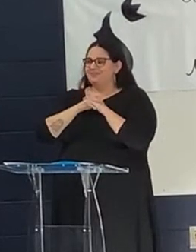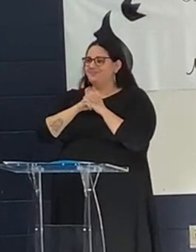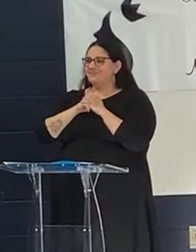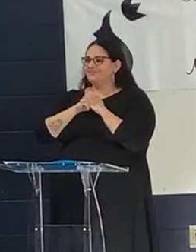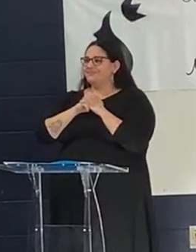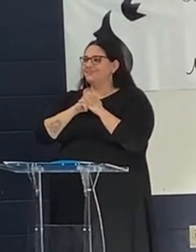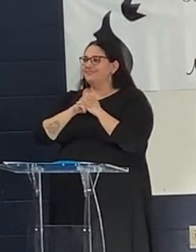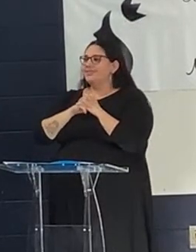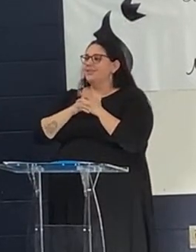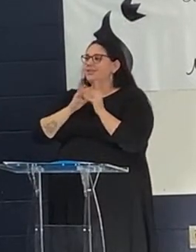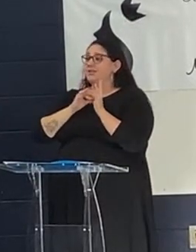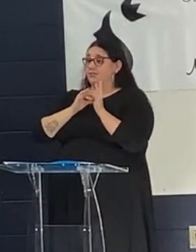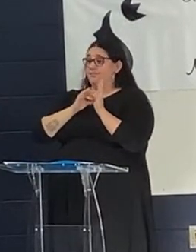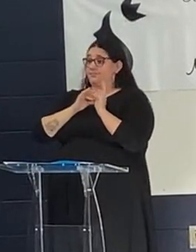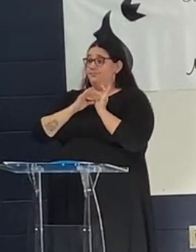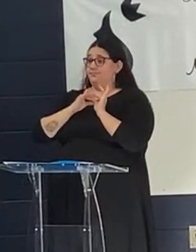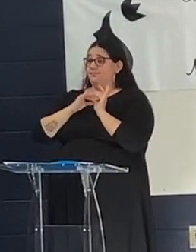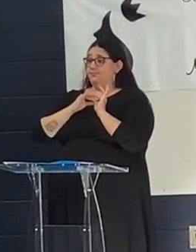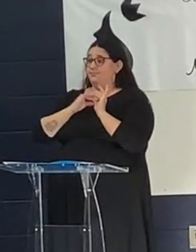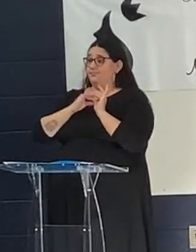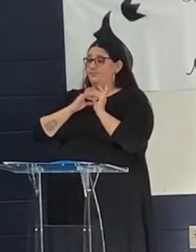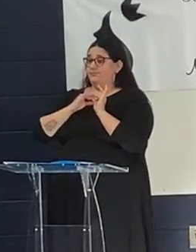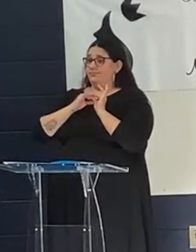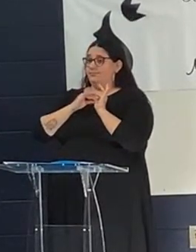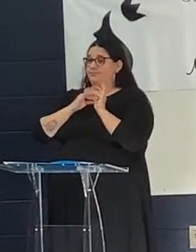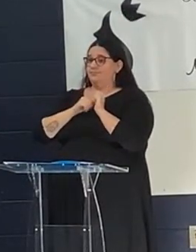Sorry. Are we ready back there?